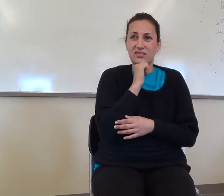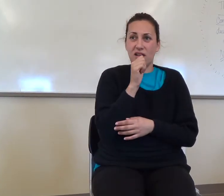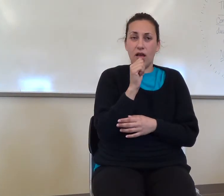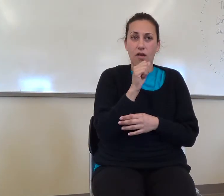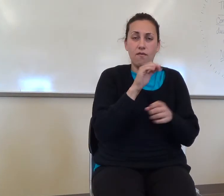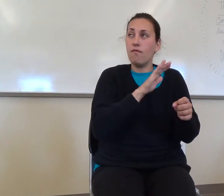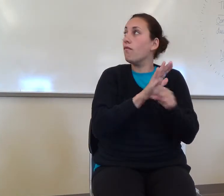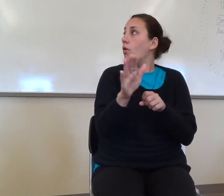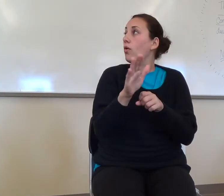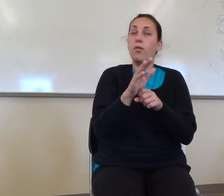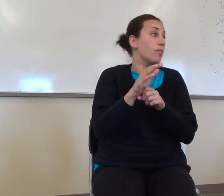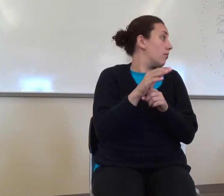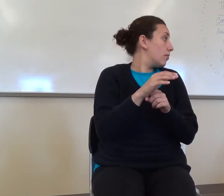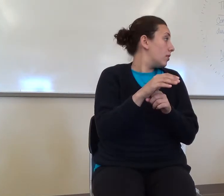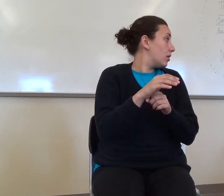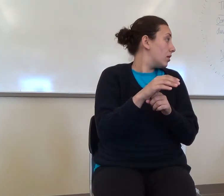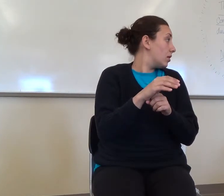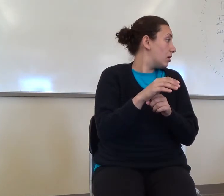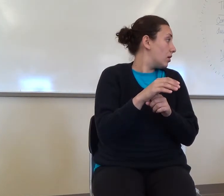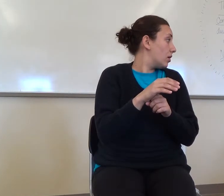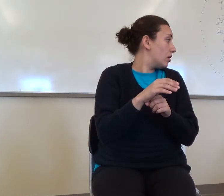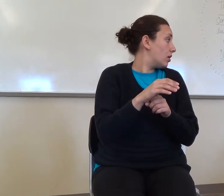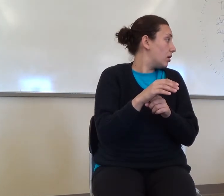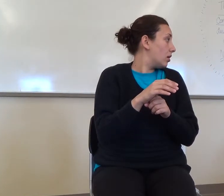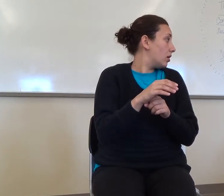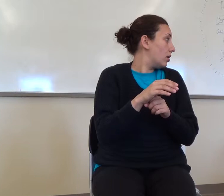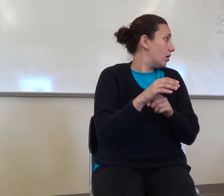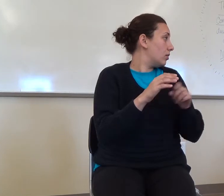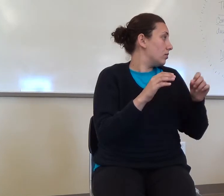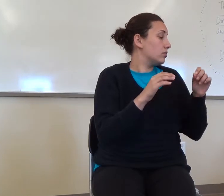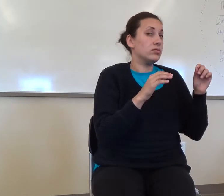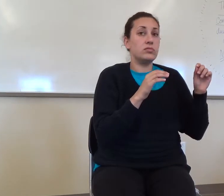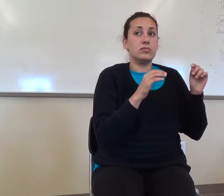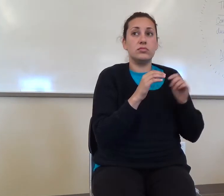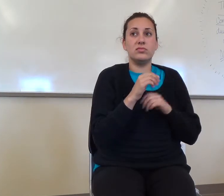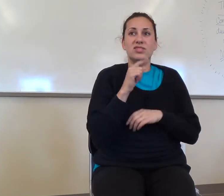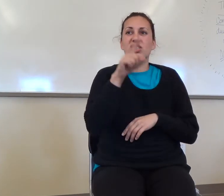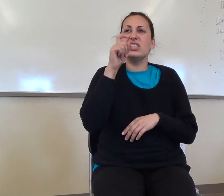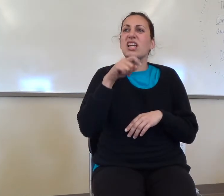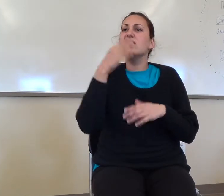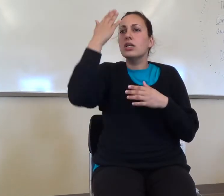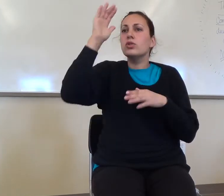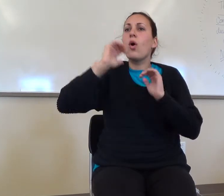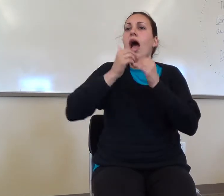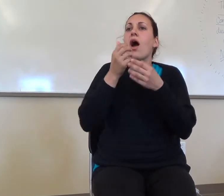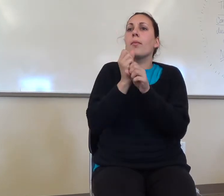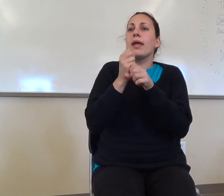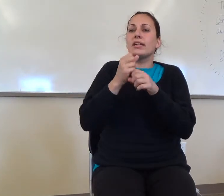couldn't move up here. Okay, so is this, can we put this?